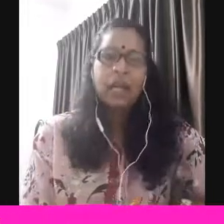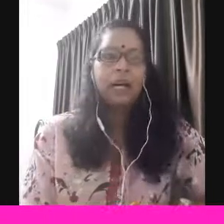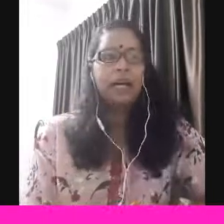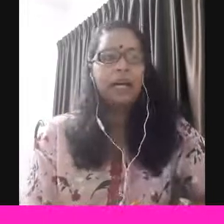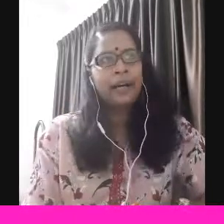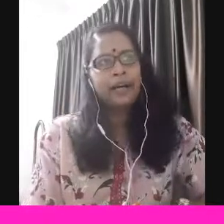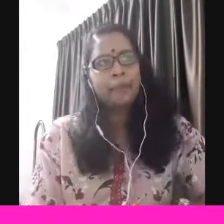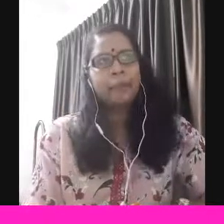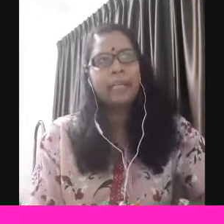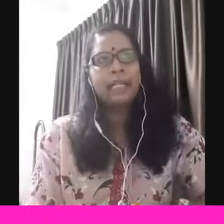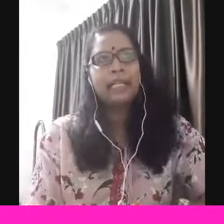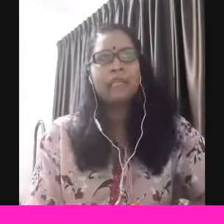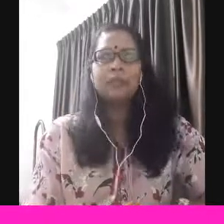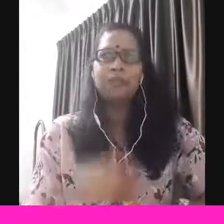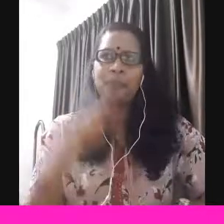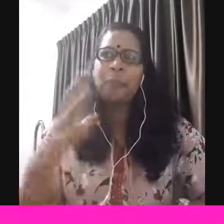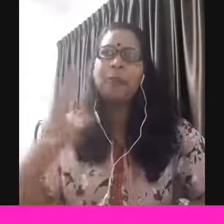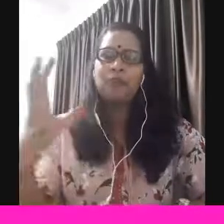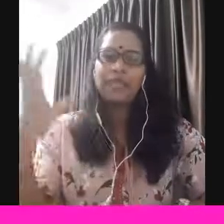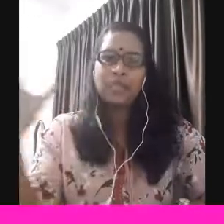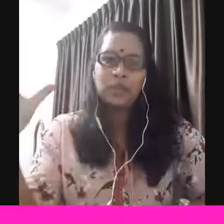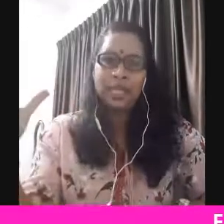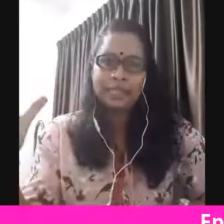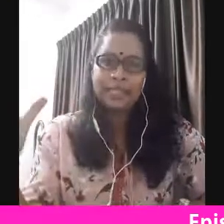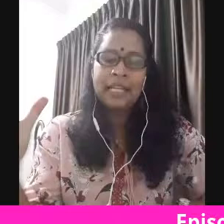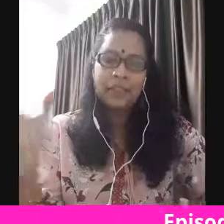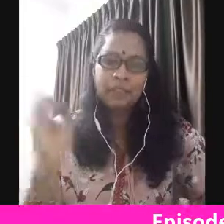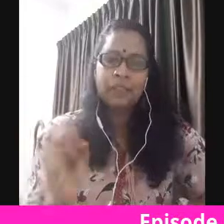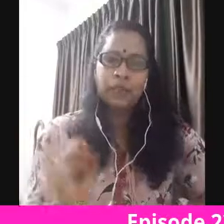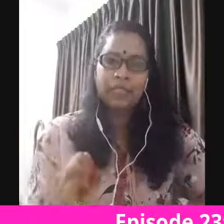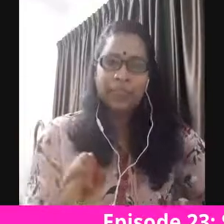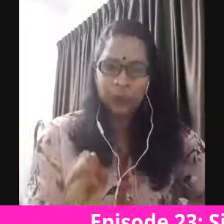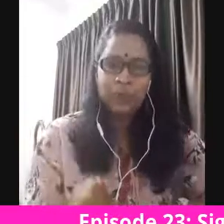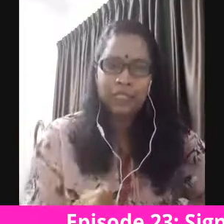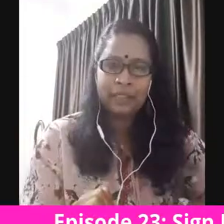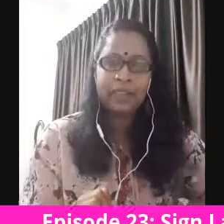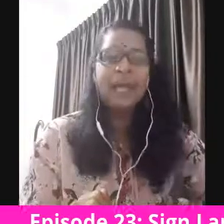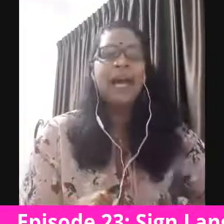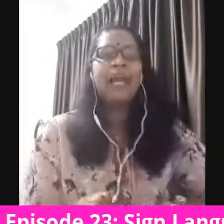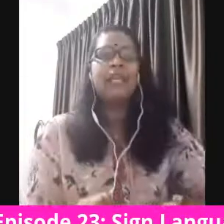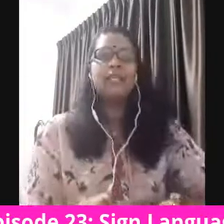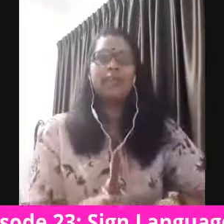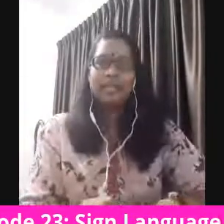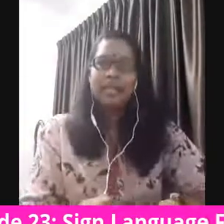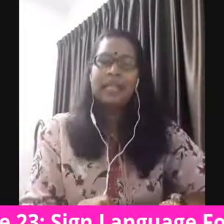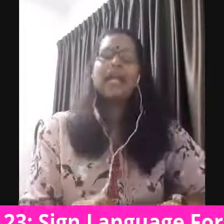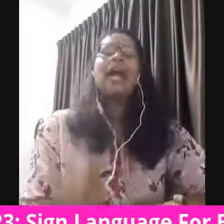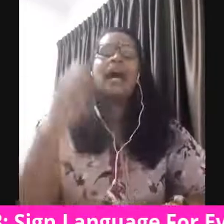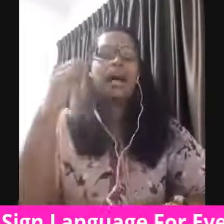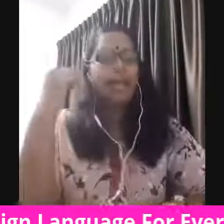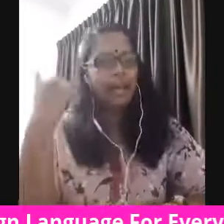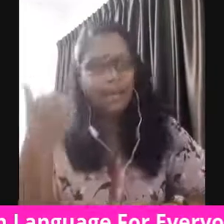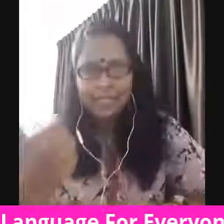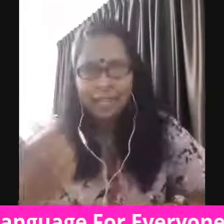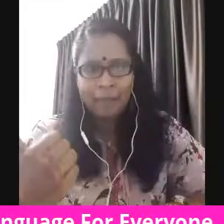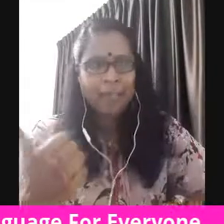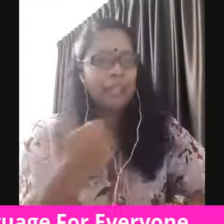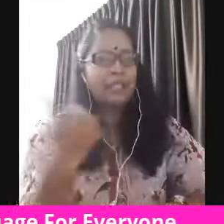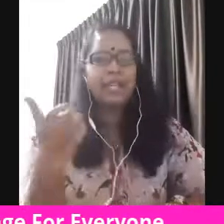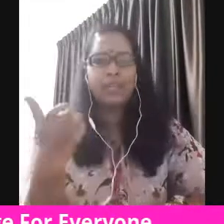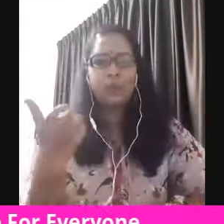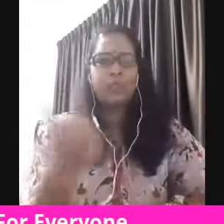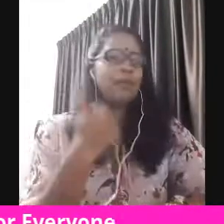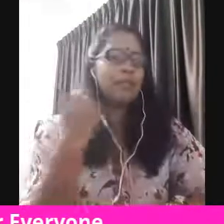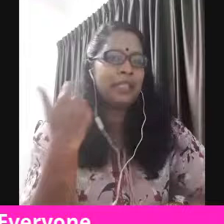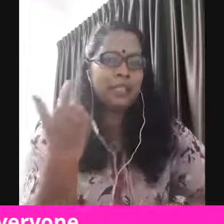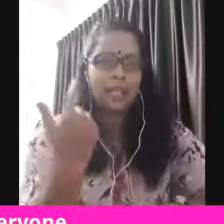Malaysia. Like people from that society will do the YouTube channel, and you can learn ASL, American